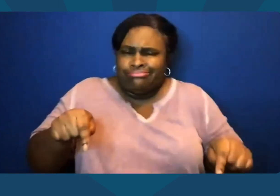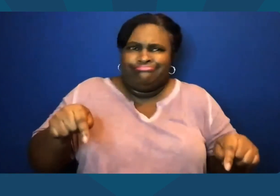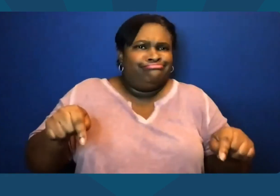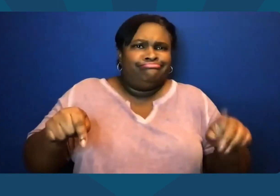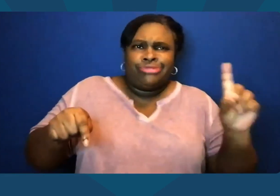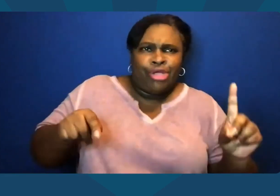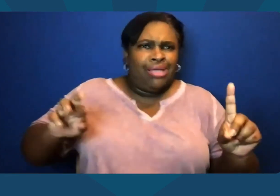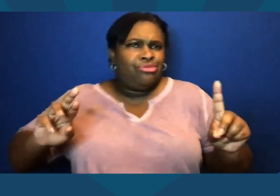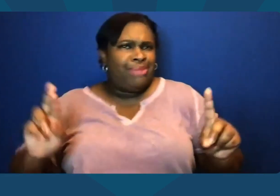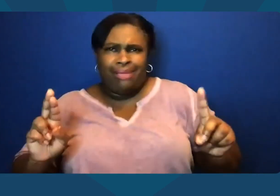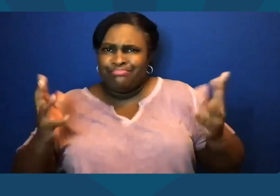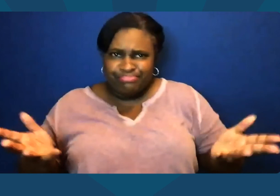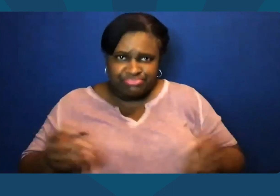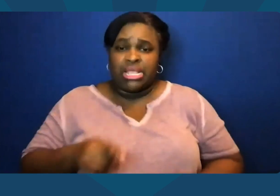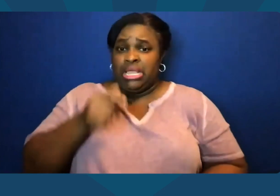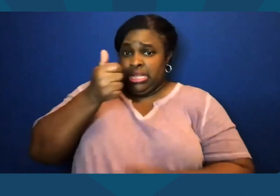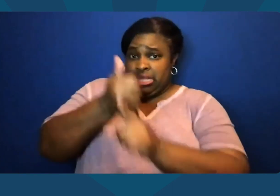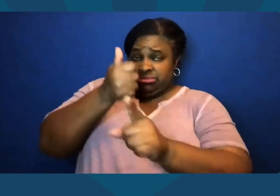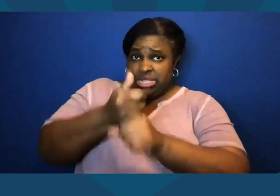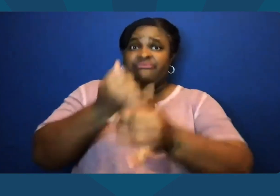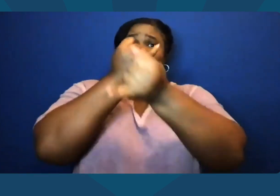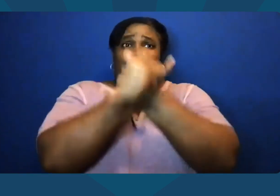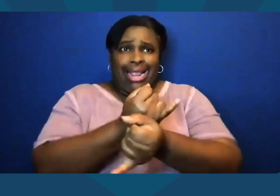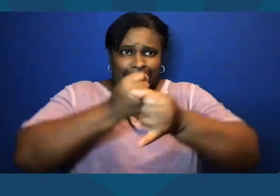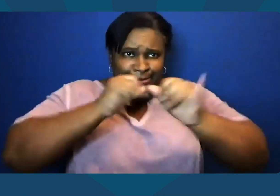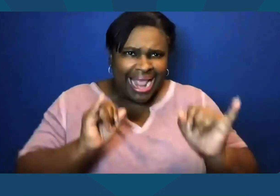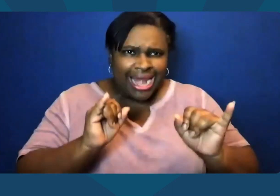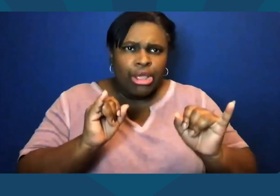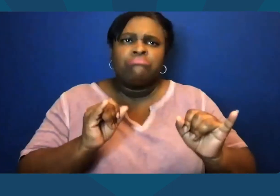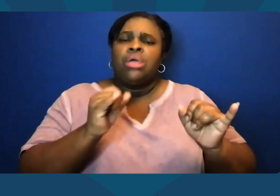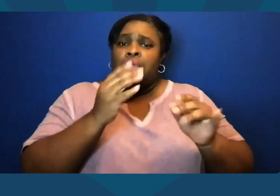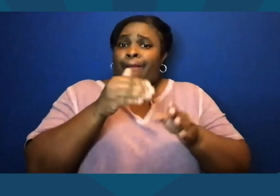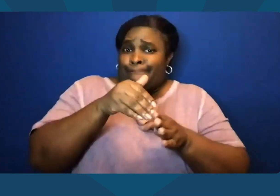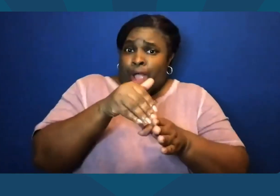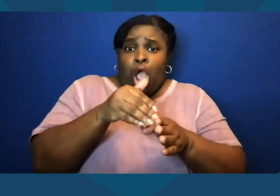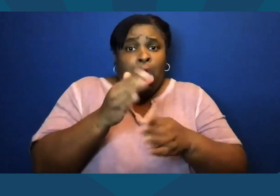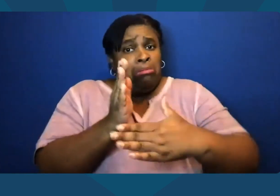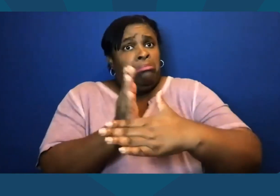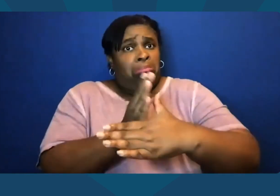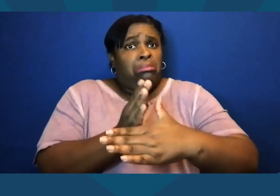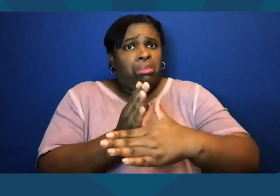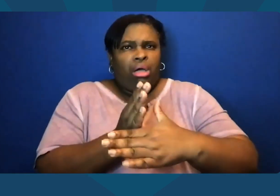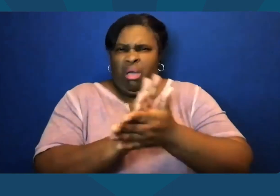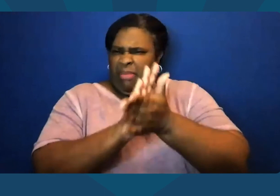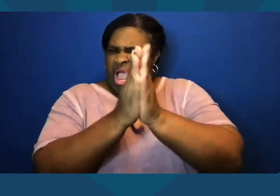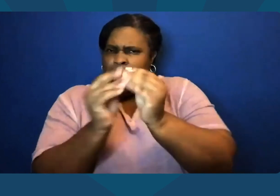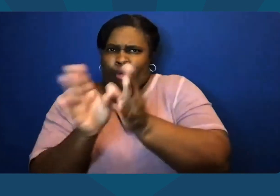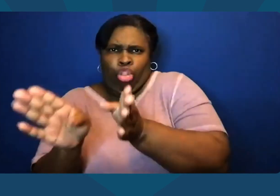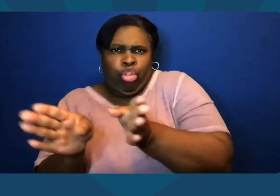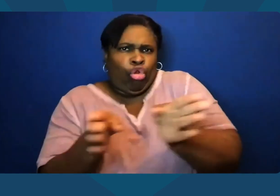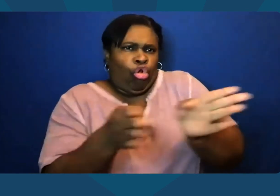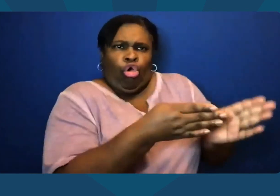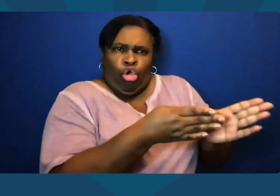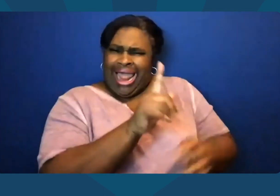bills and ideas, regardless of who came up with them or what party they belong to. He ran as